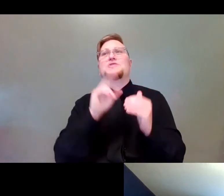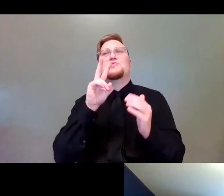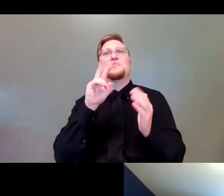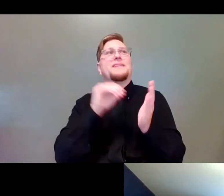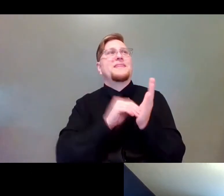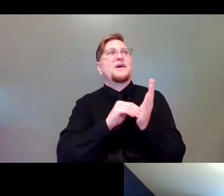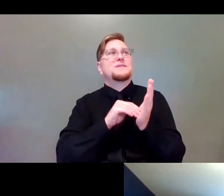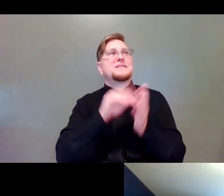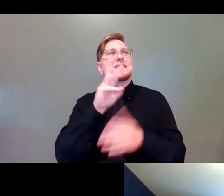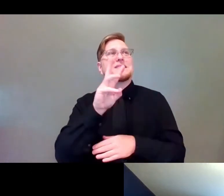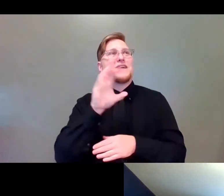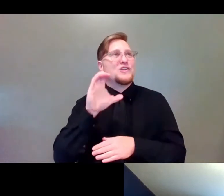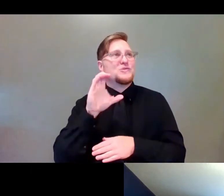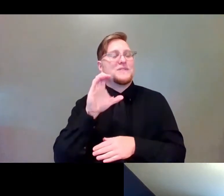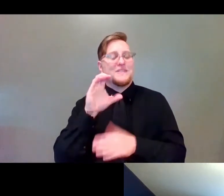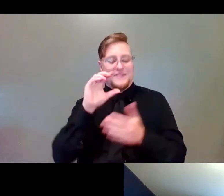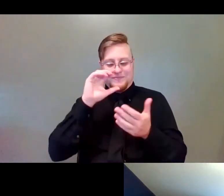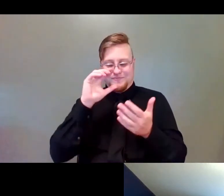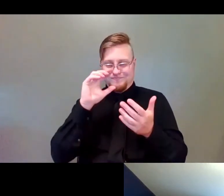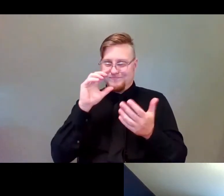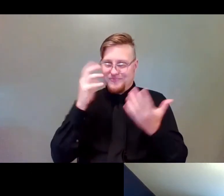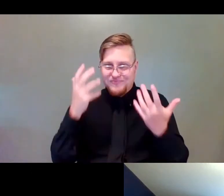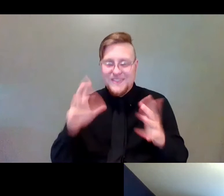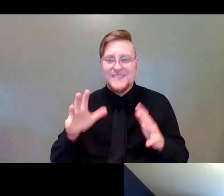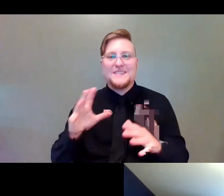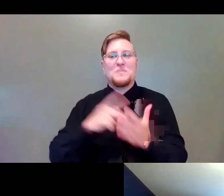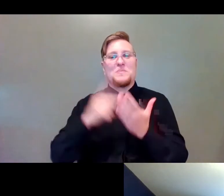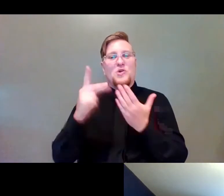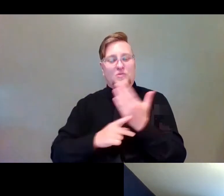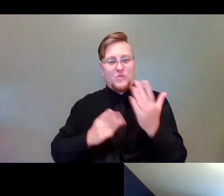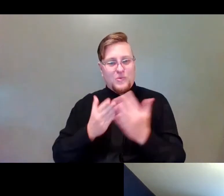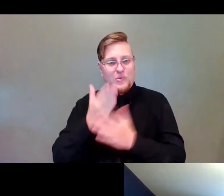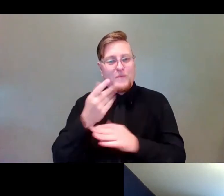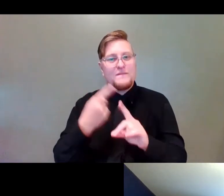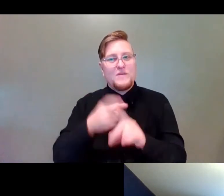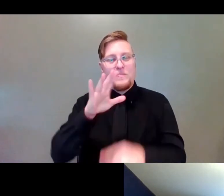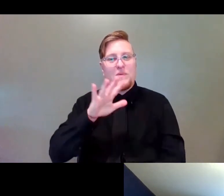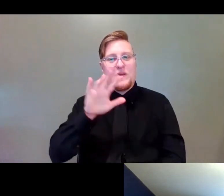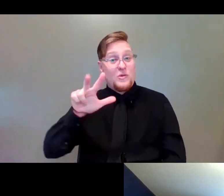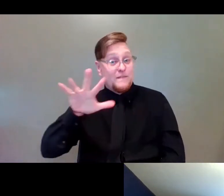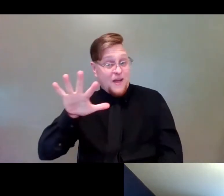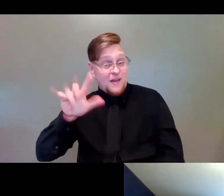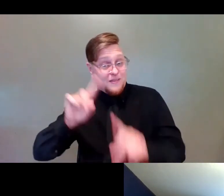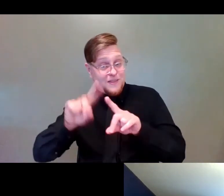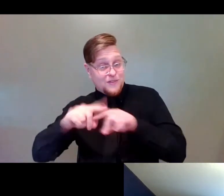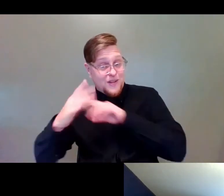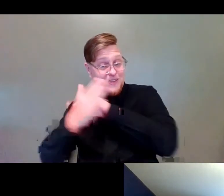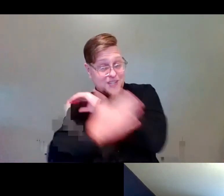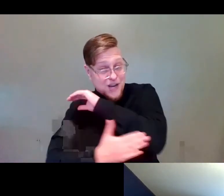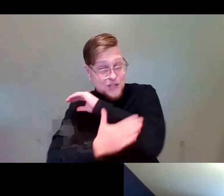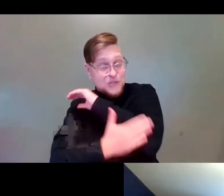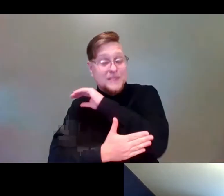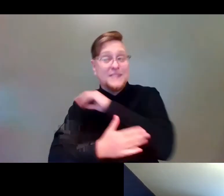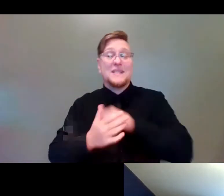that alumni from over 135 countries. And except for maybe 10 exchanges or